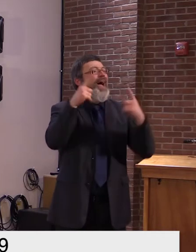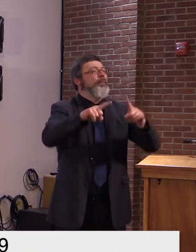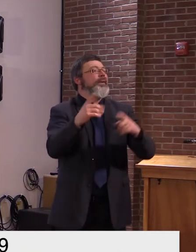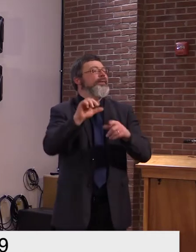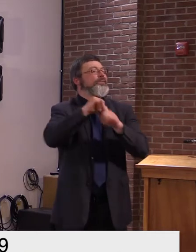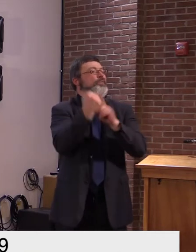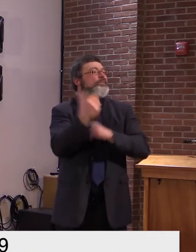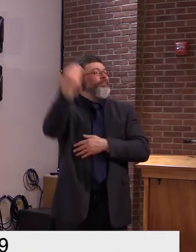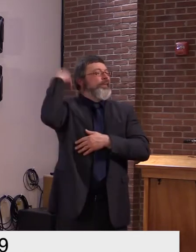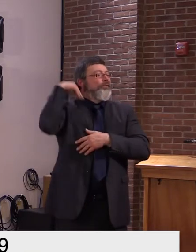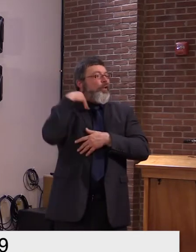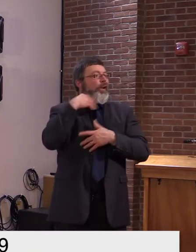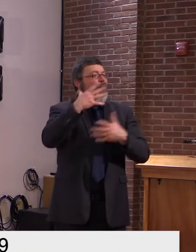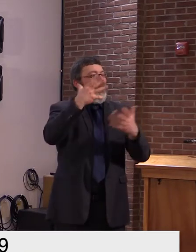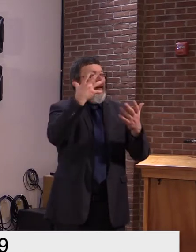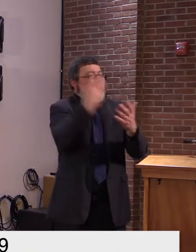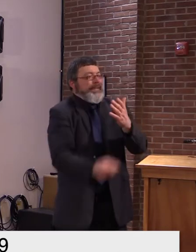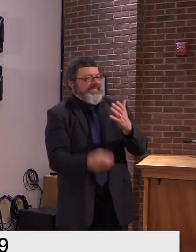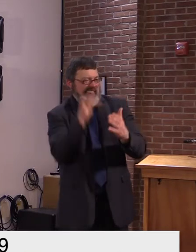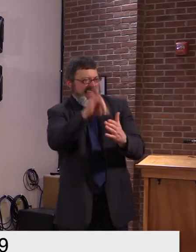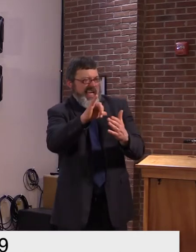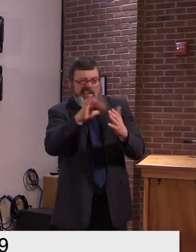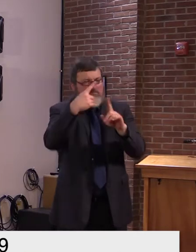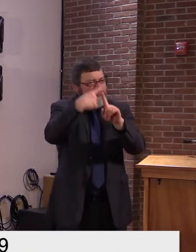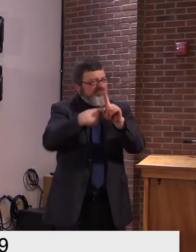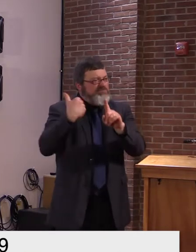upon their return from break.